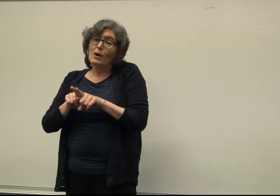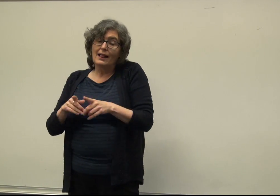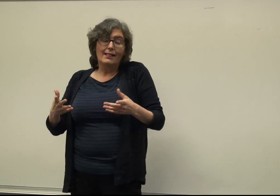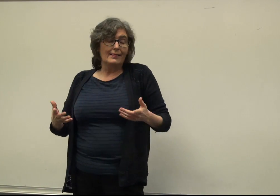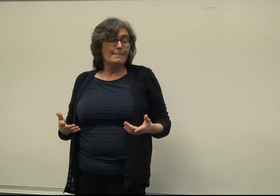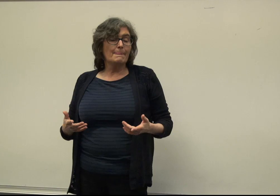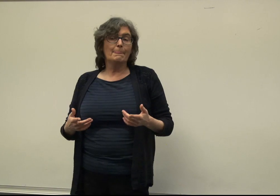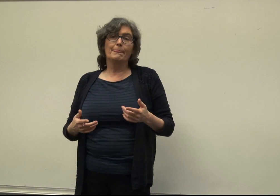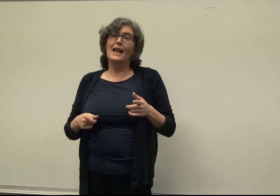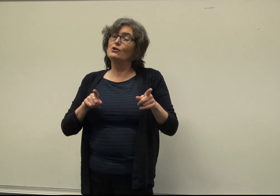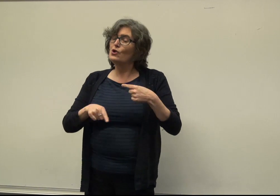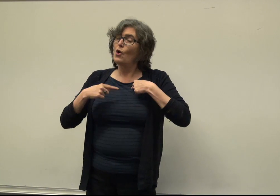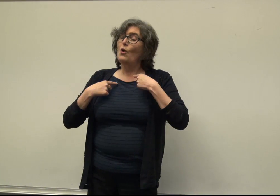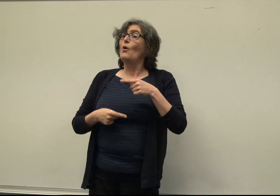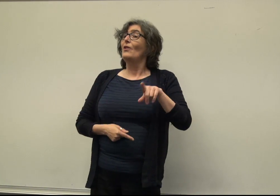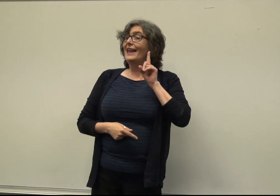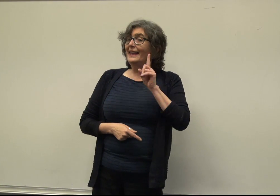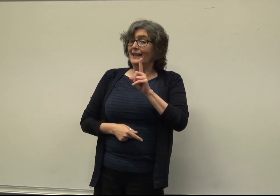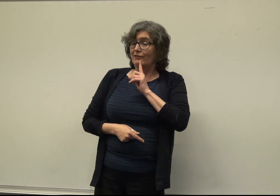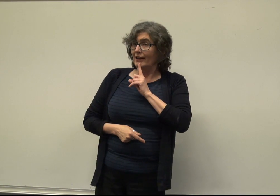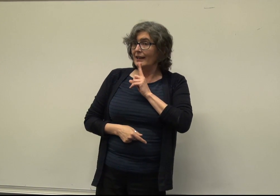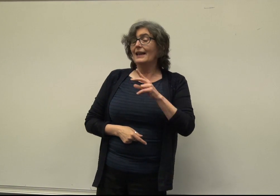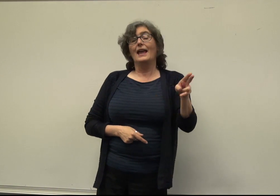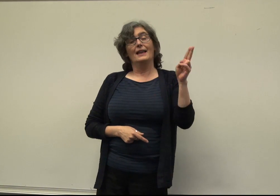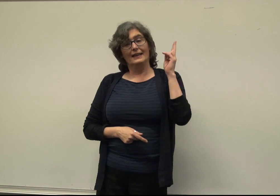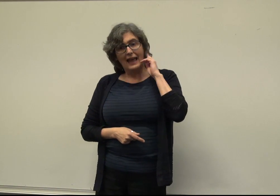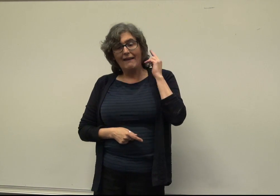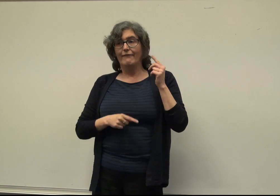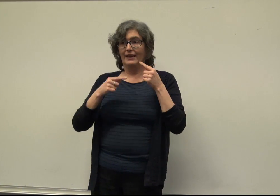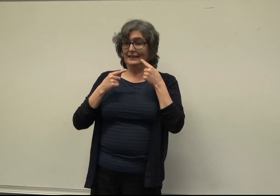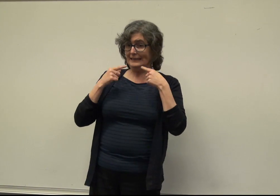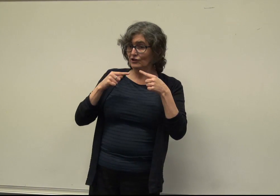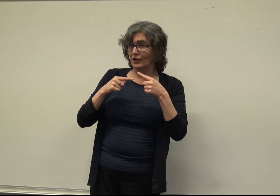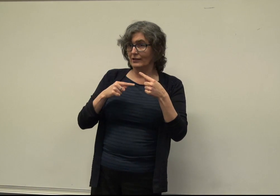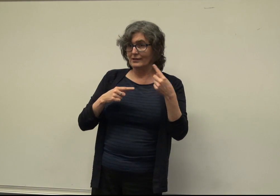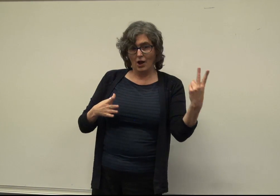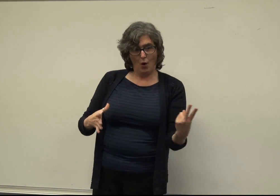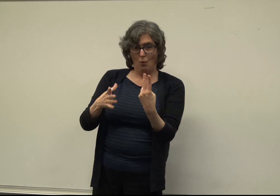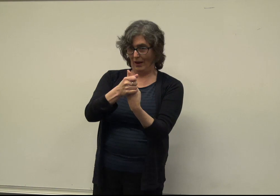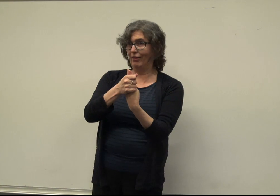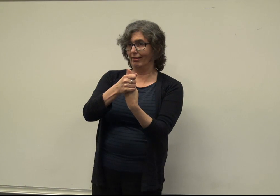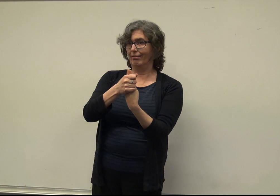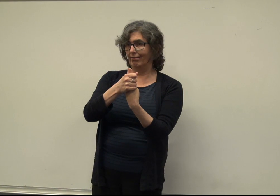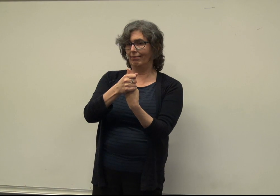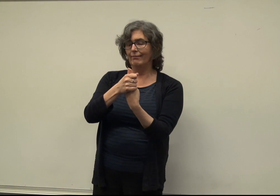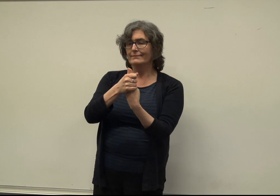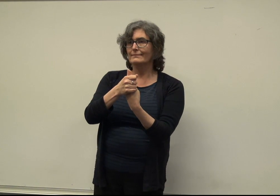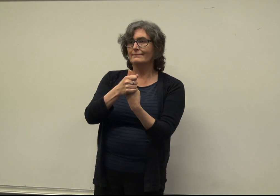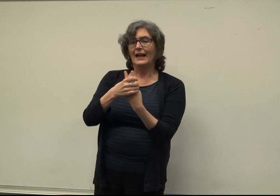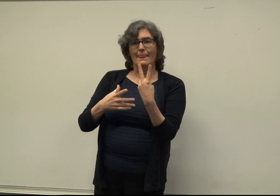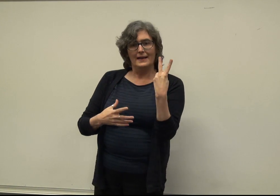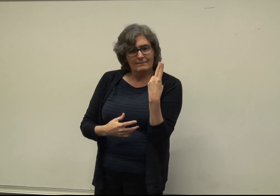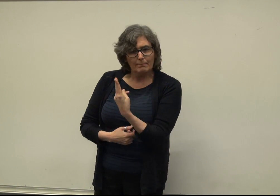Teachers work together, hearing teachers and deaf teachers work together to plan classroom activities,